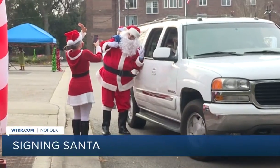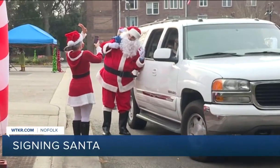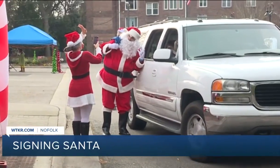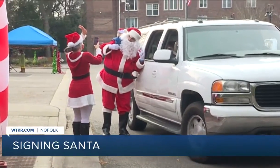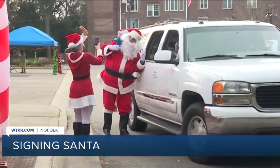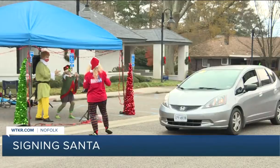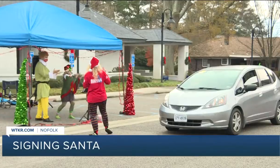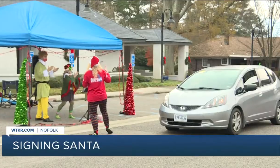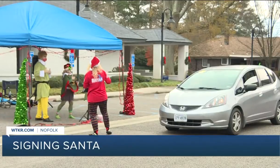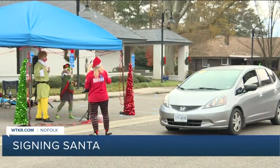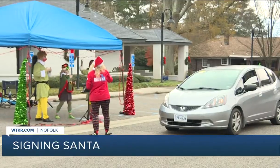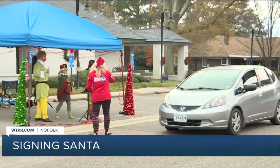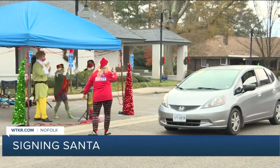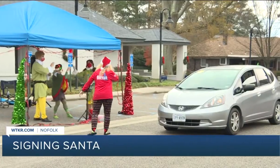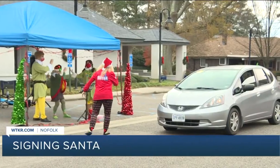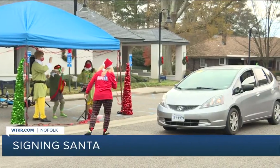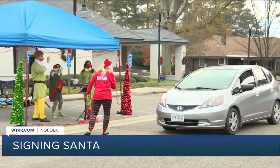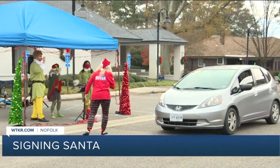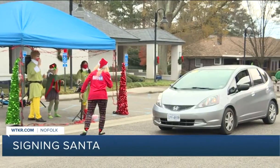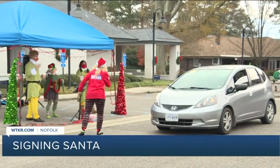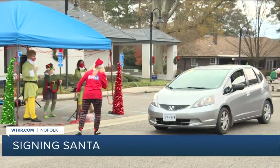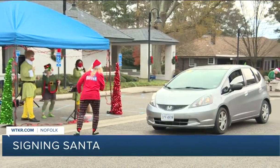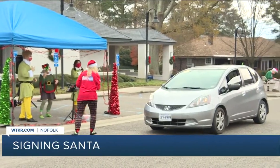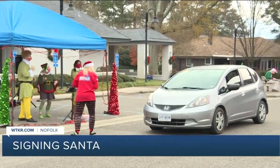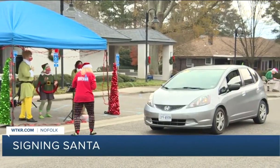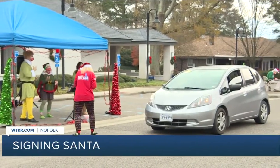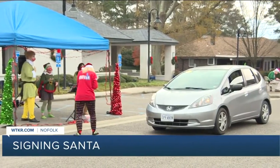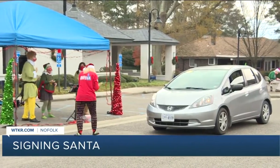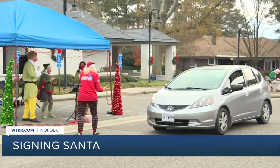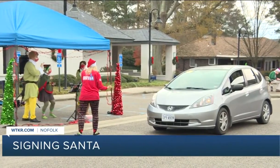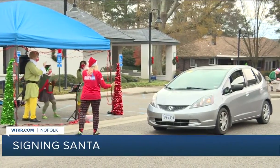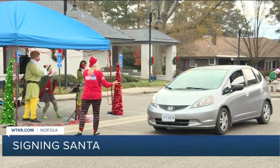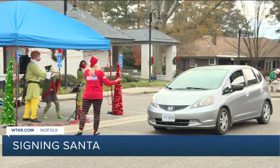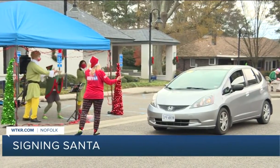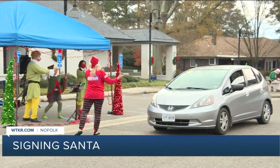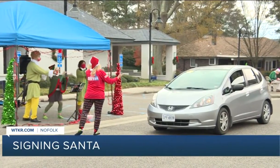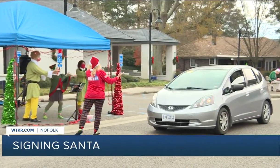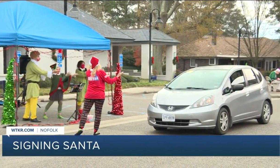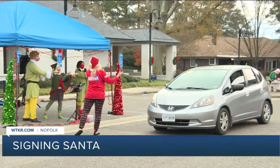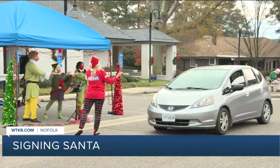Each child went home with a special gift from Mr. and Mrs. Claus and a holiday cookie.